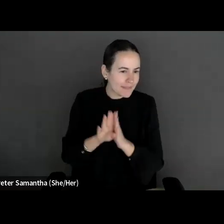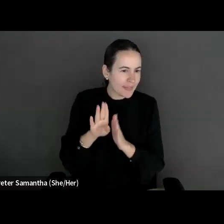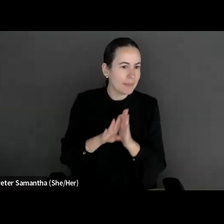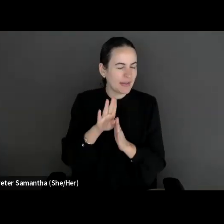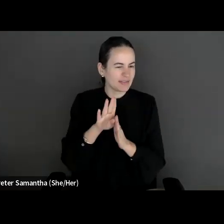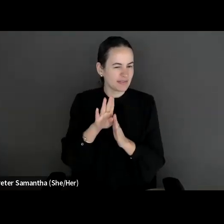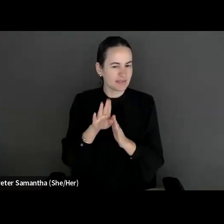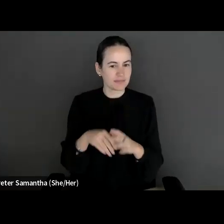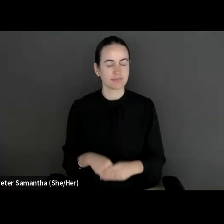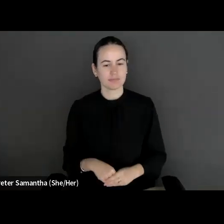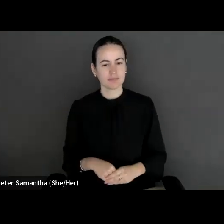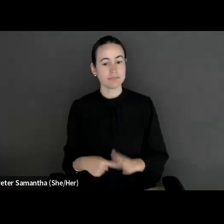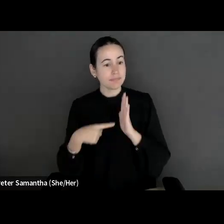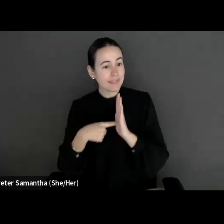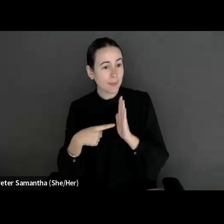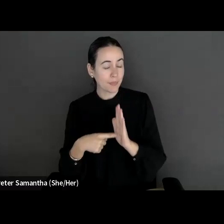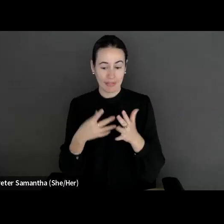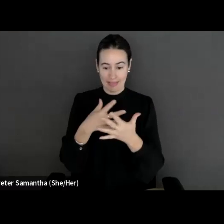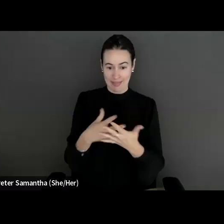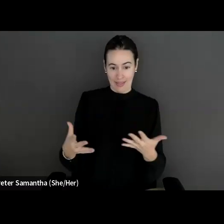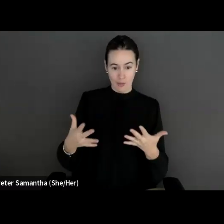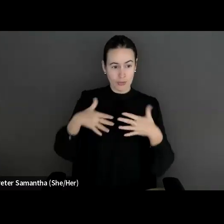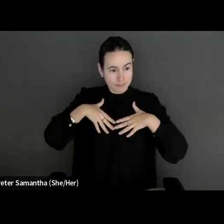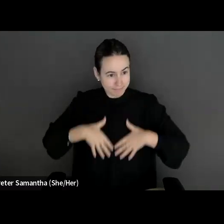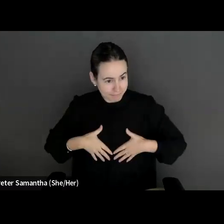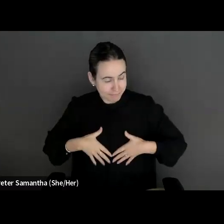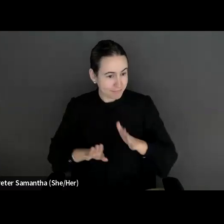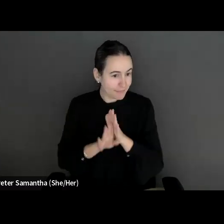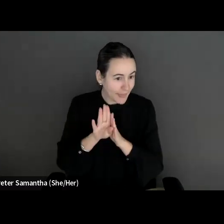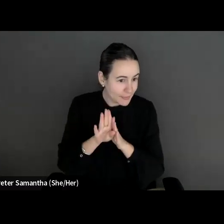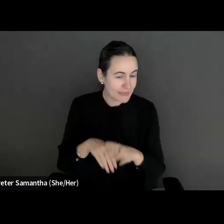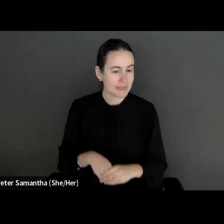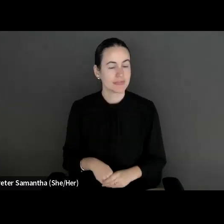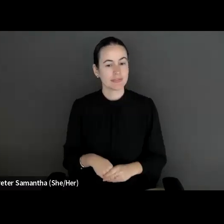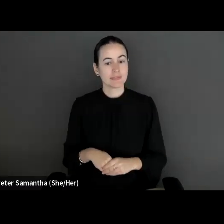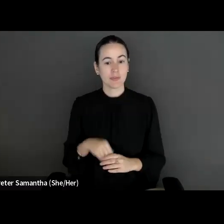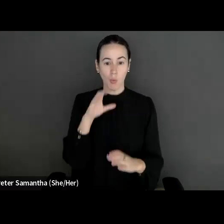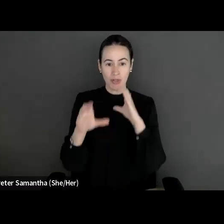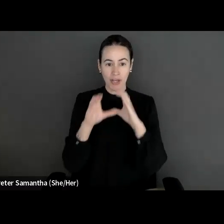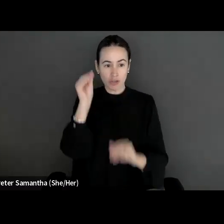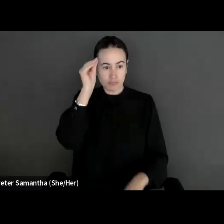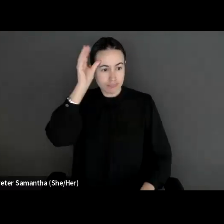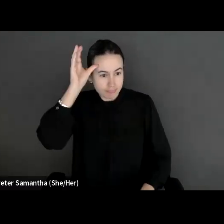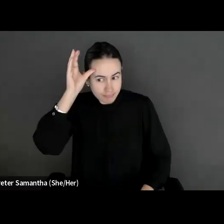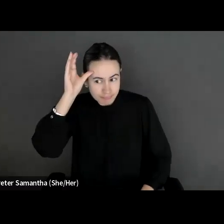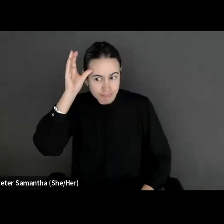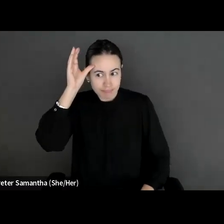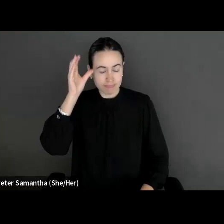Examples include models of language development, models of communicative competence, functional